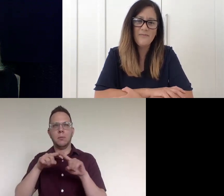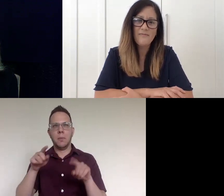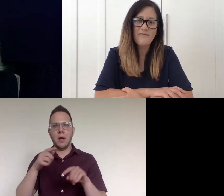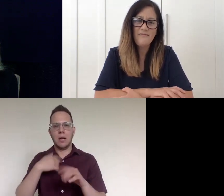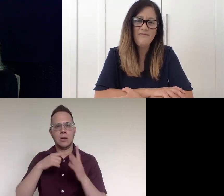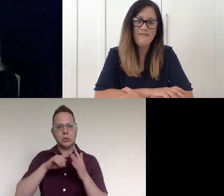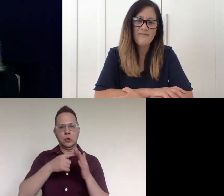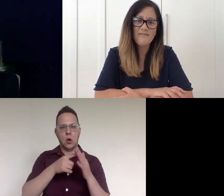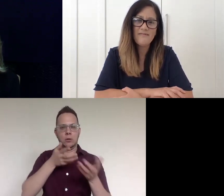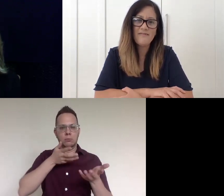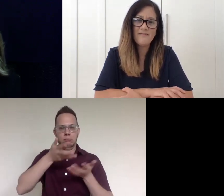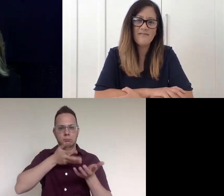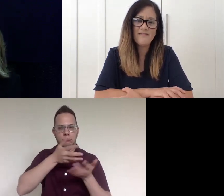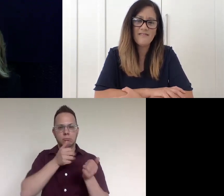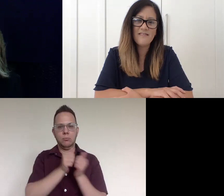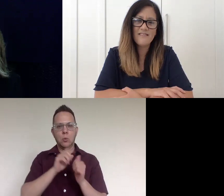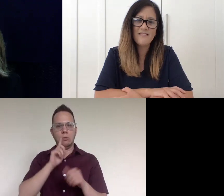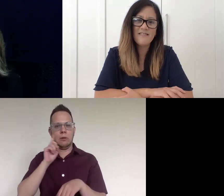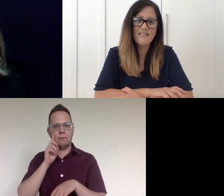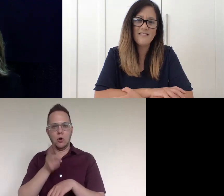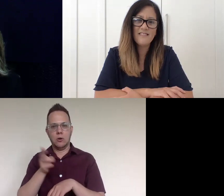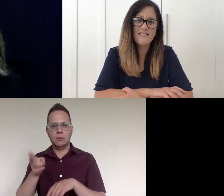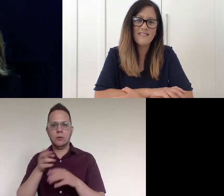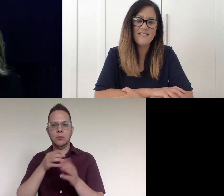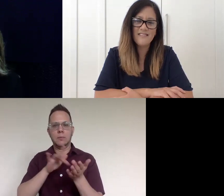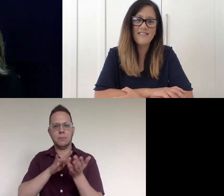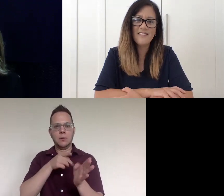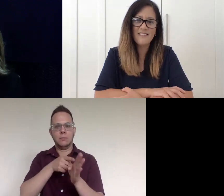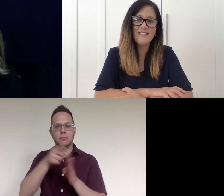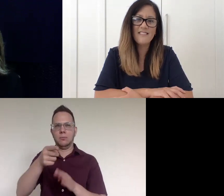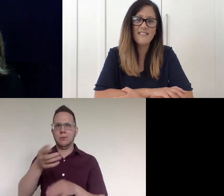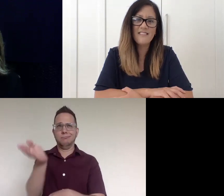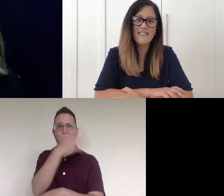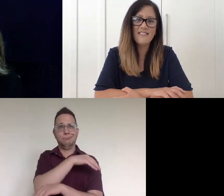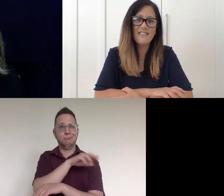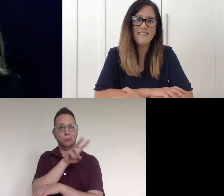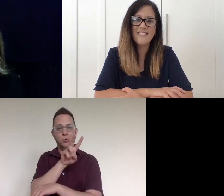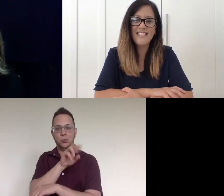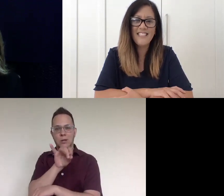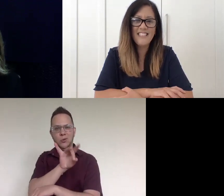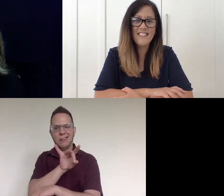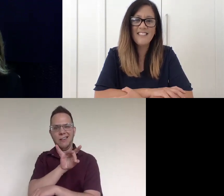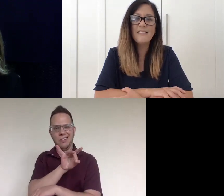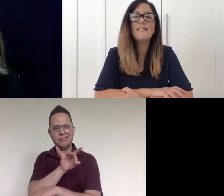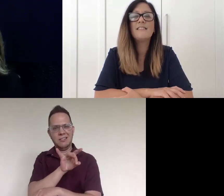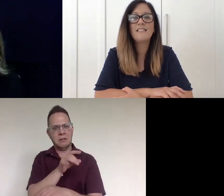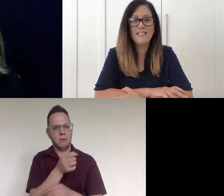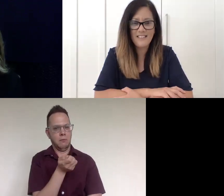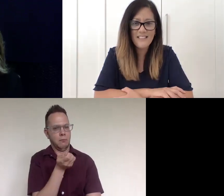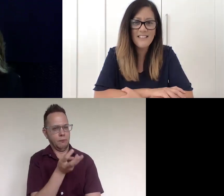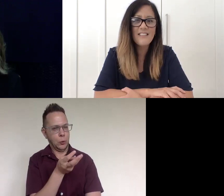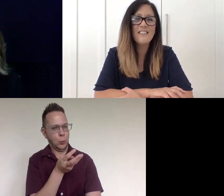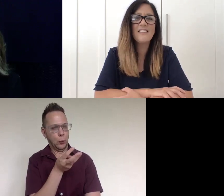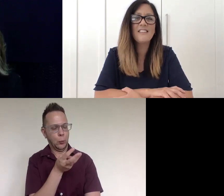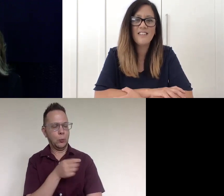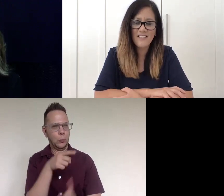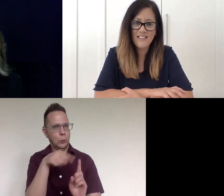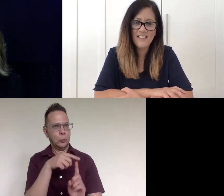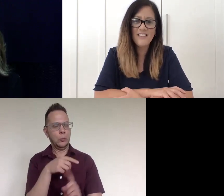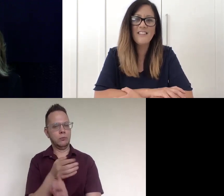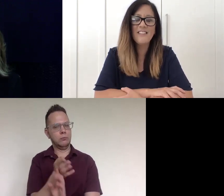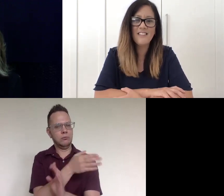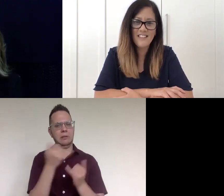this is a person who really supports you. And my journey was quite a bit longer. You know, I started socializing with deaf and hard